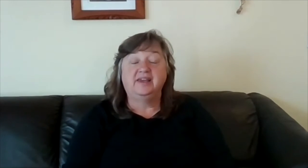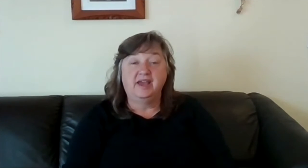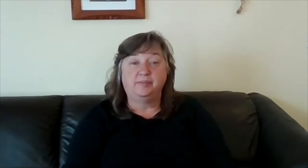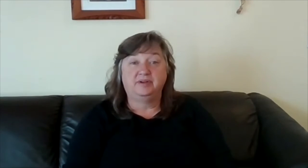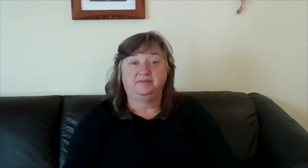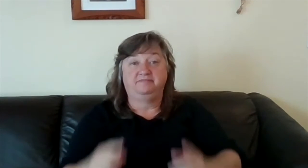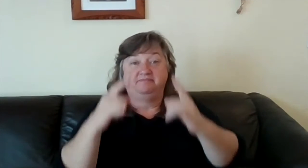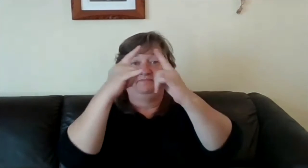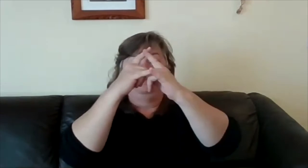Camp.